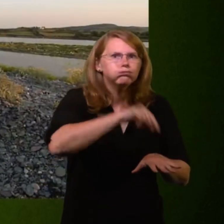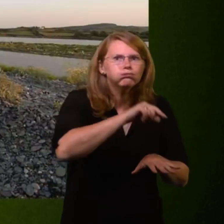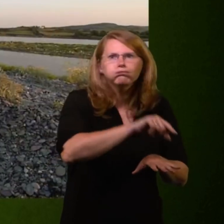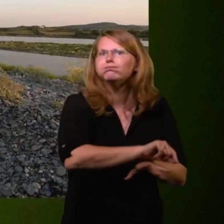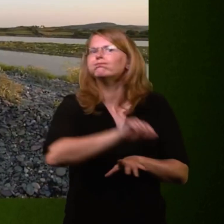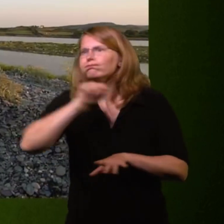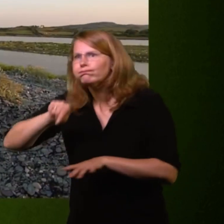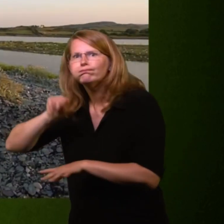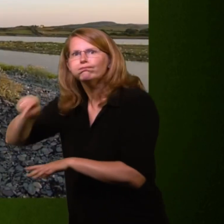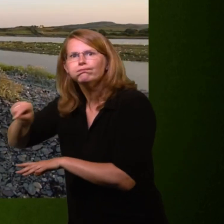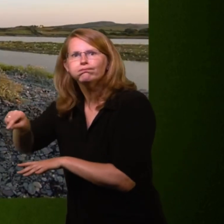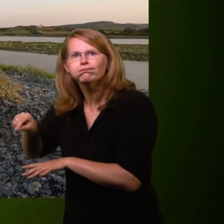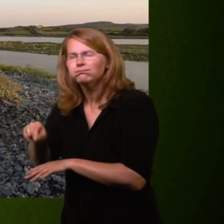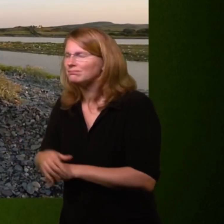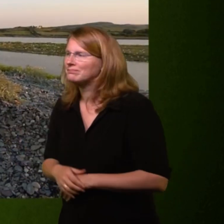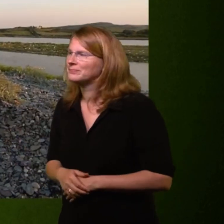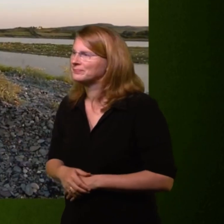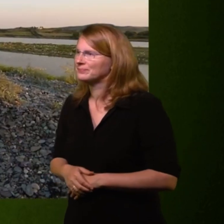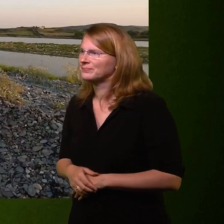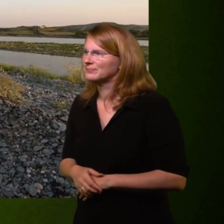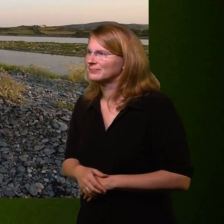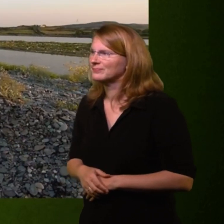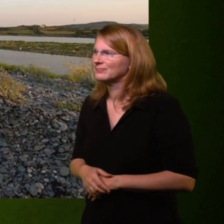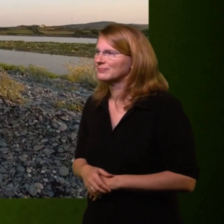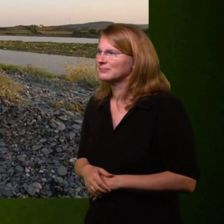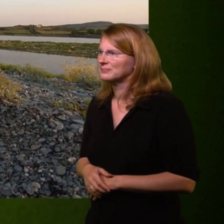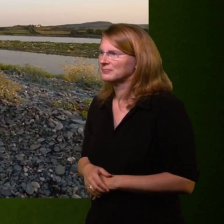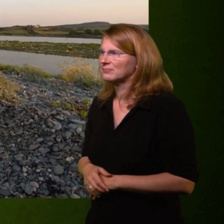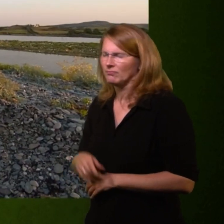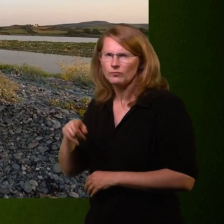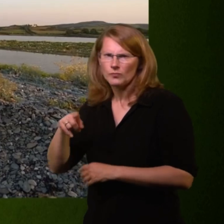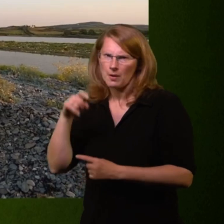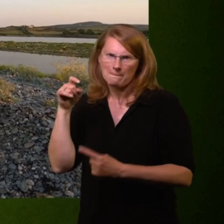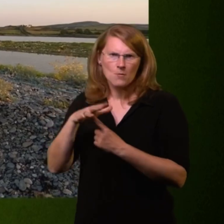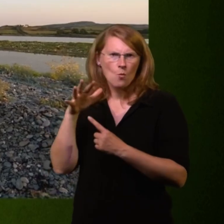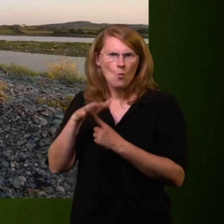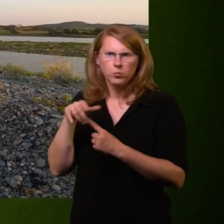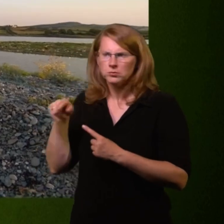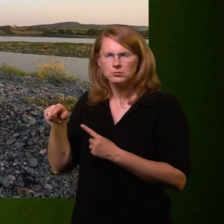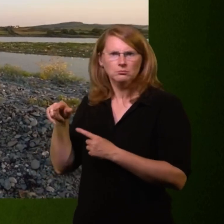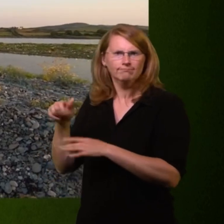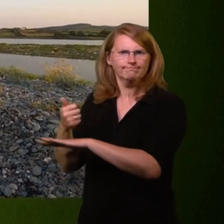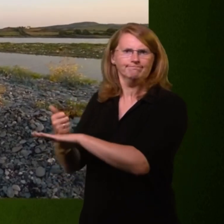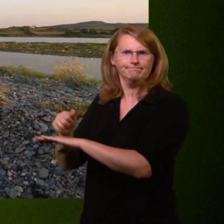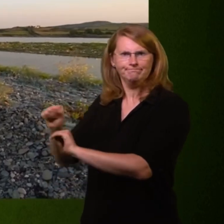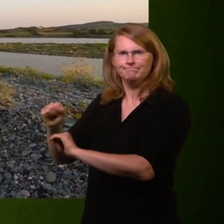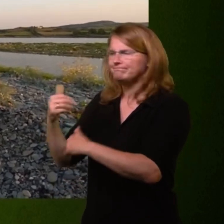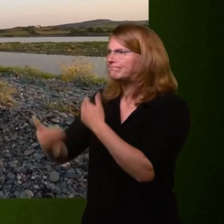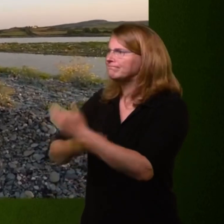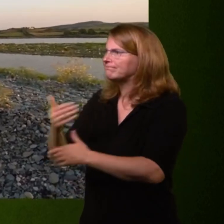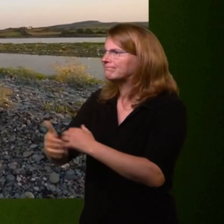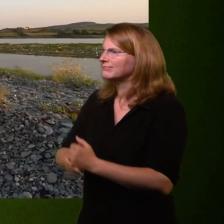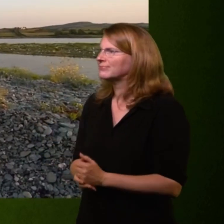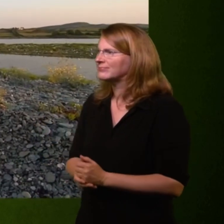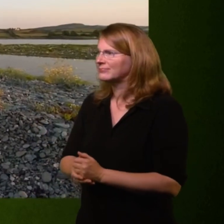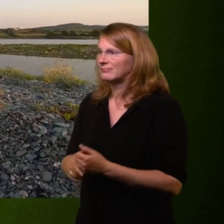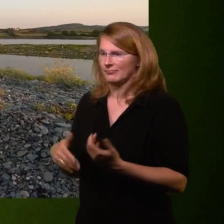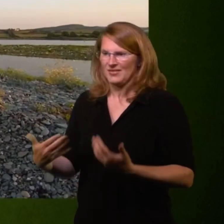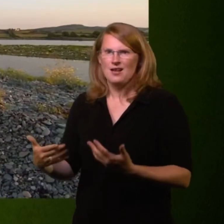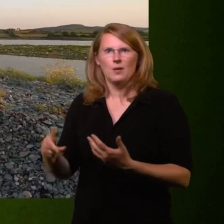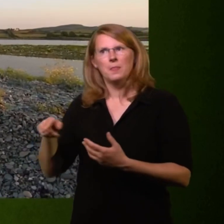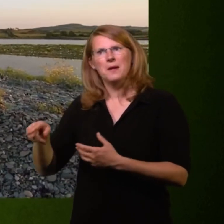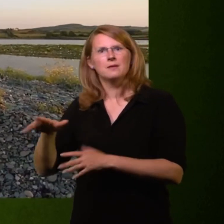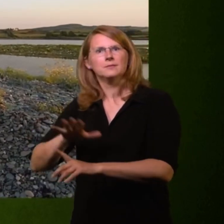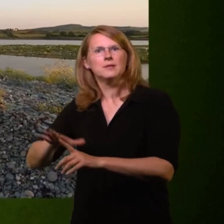off the nest, so they'll contact call and feed the chicks as well. So really, really important